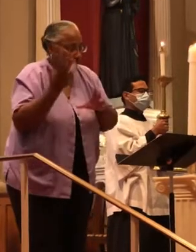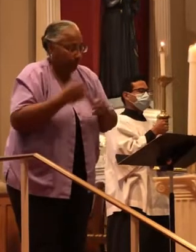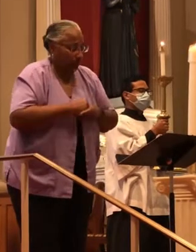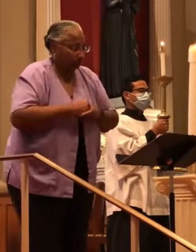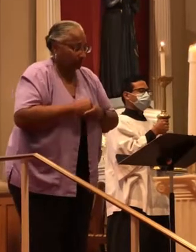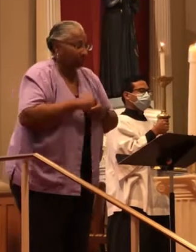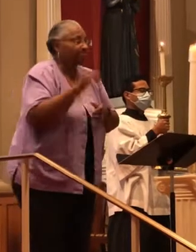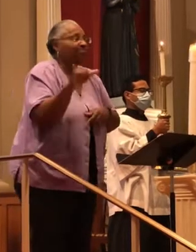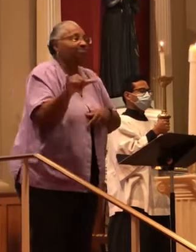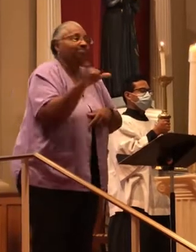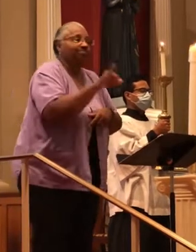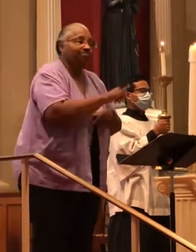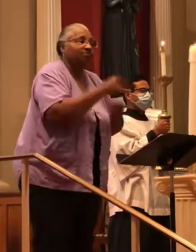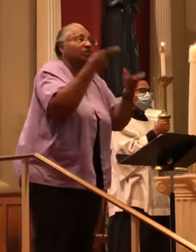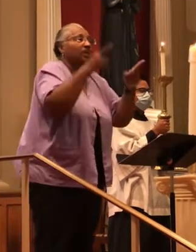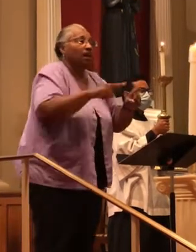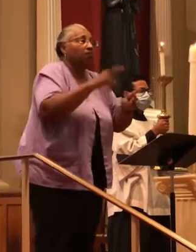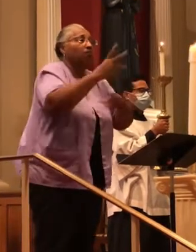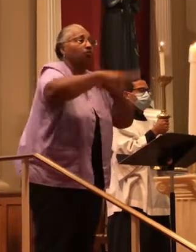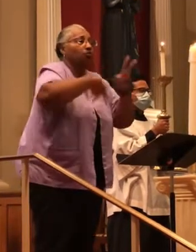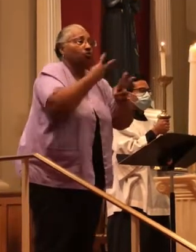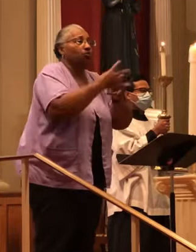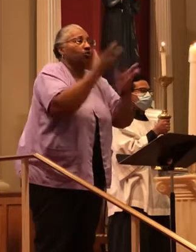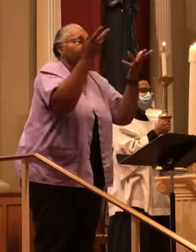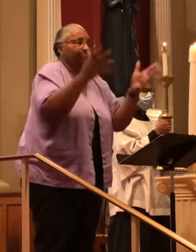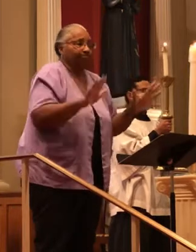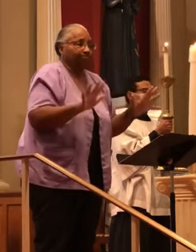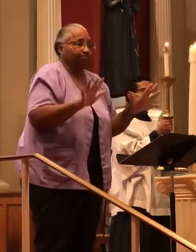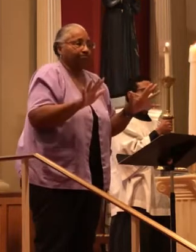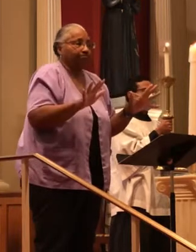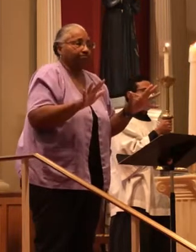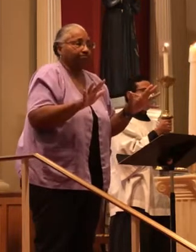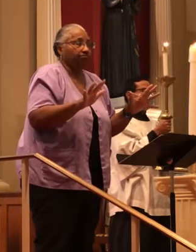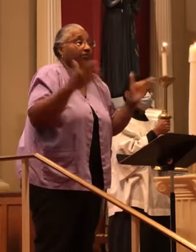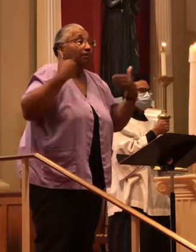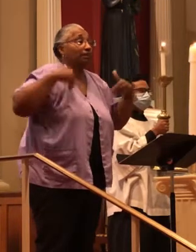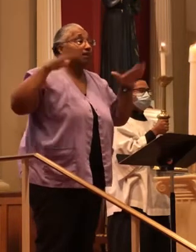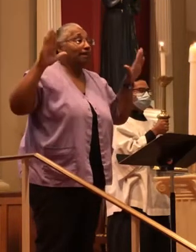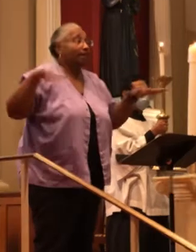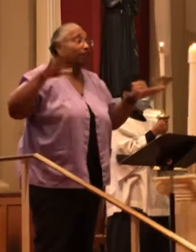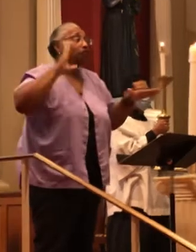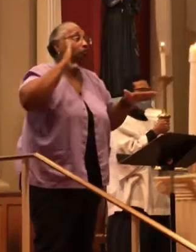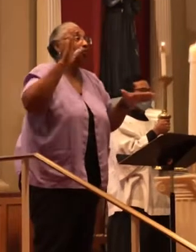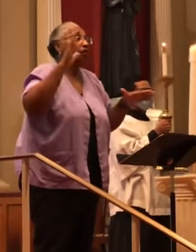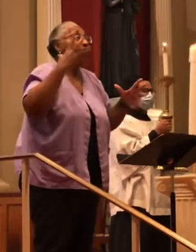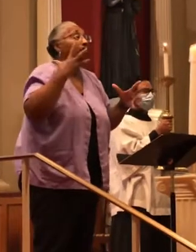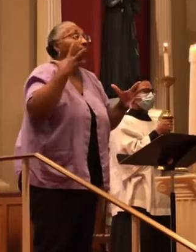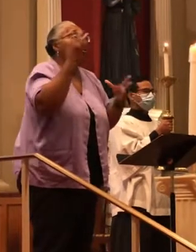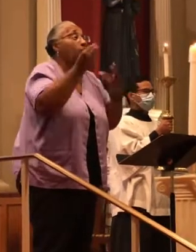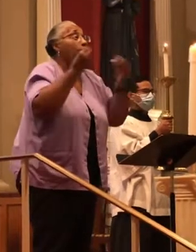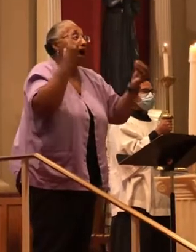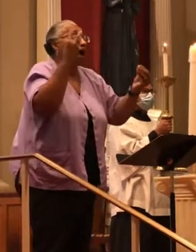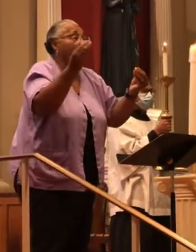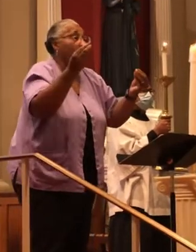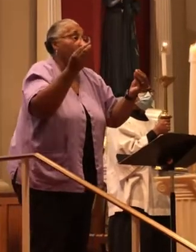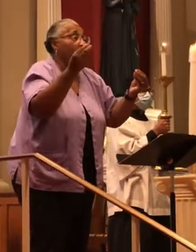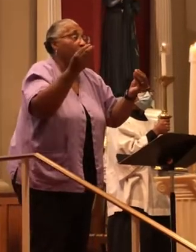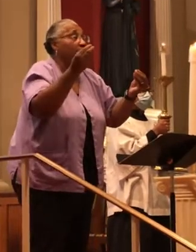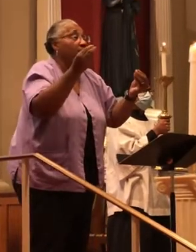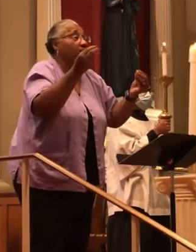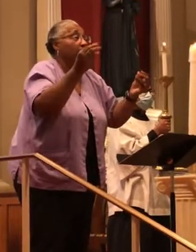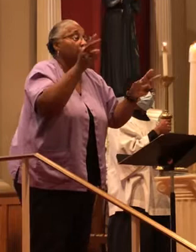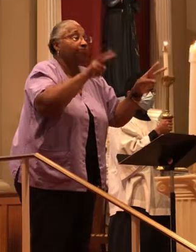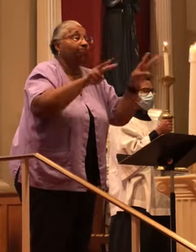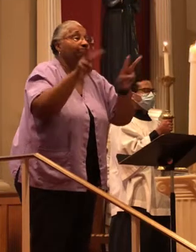it will be at the end of the age. The angels will go out and separate the wicked from the